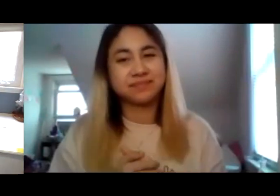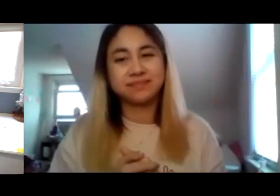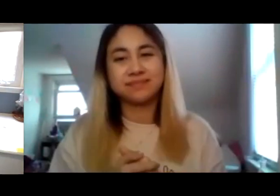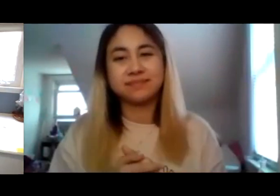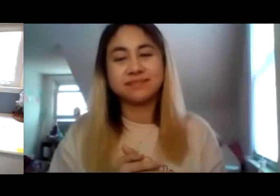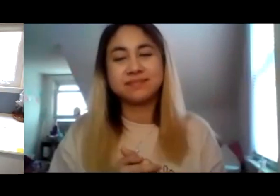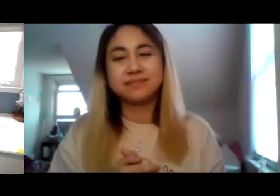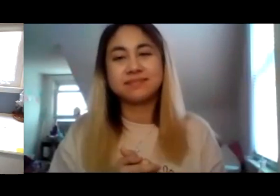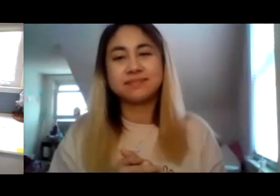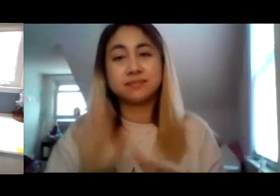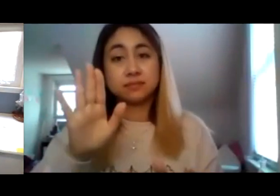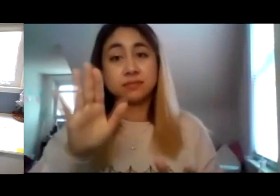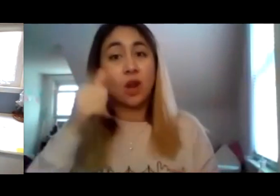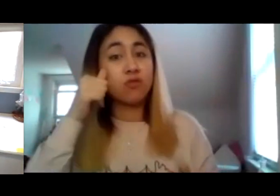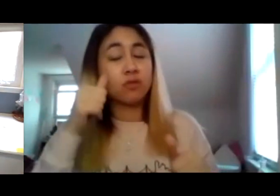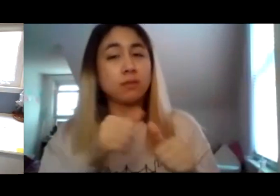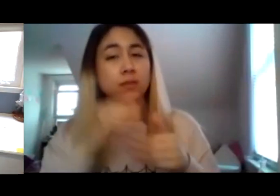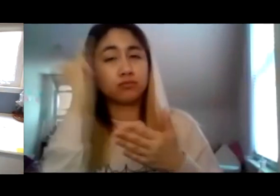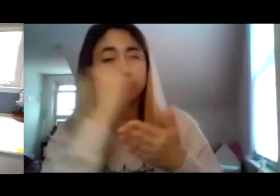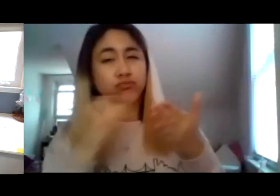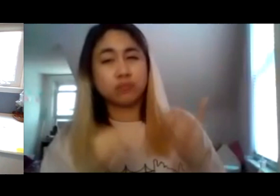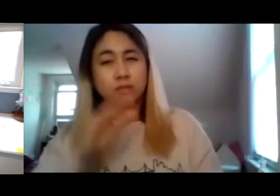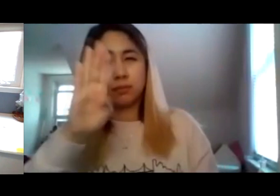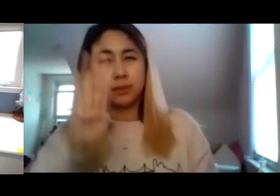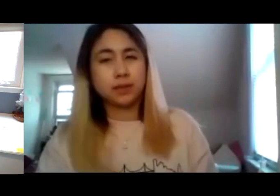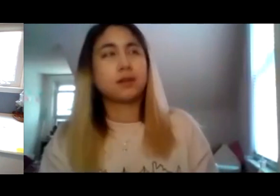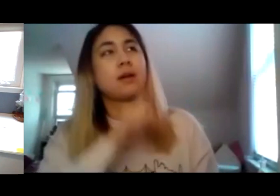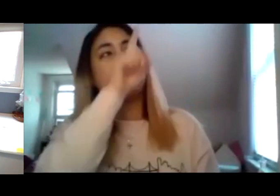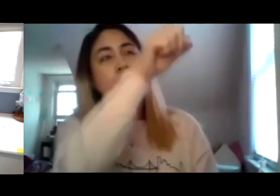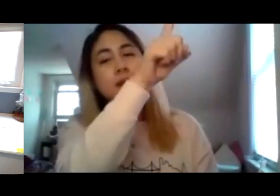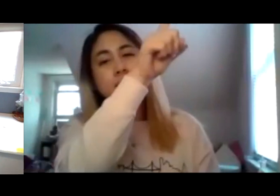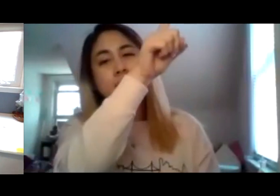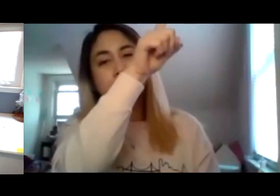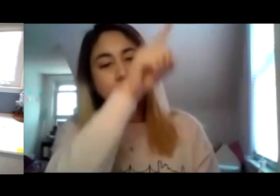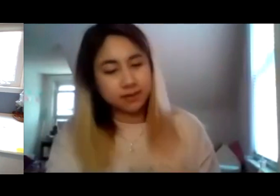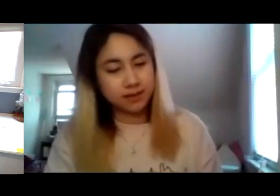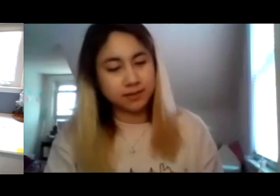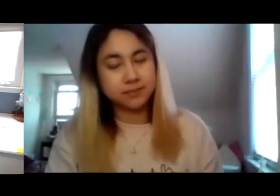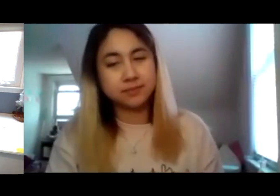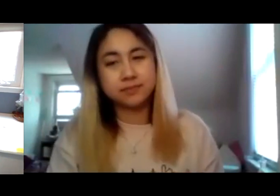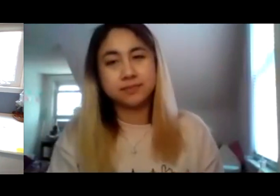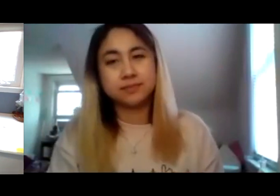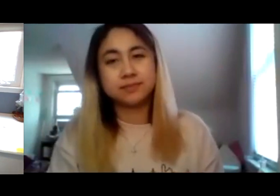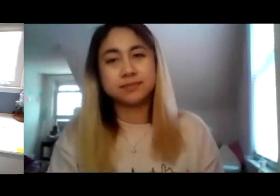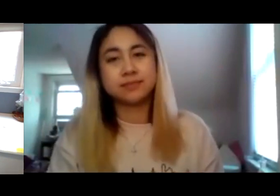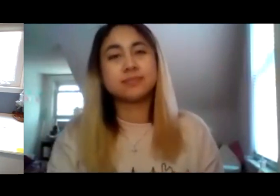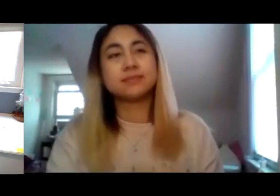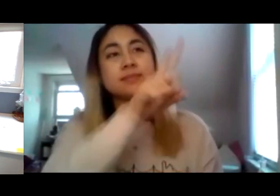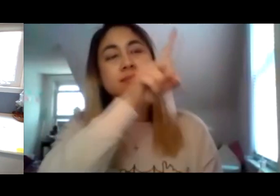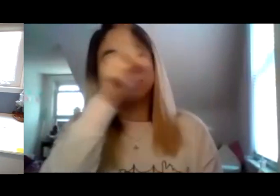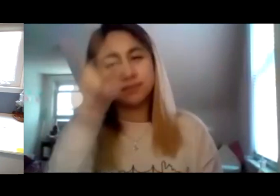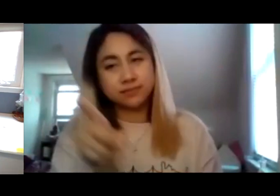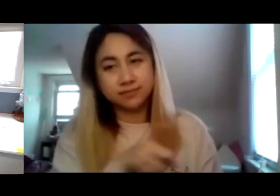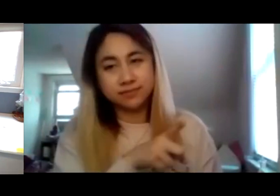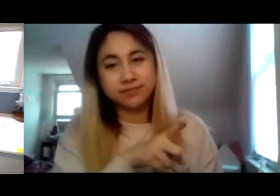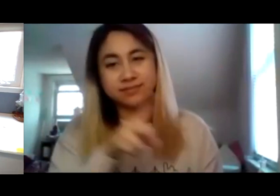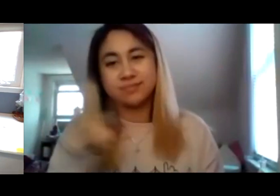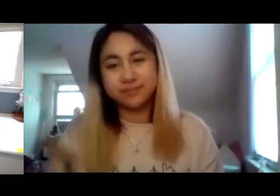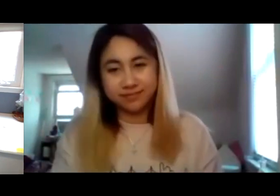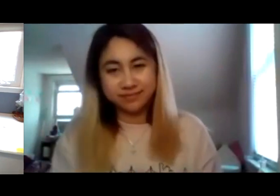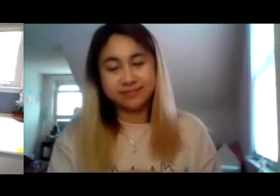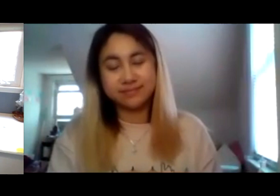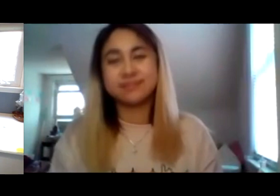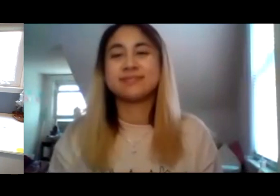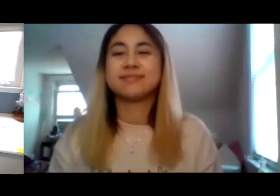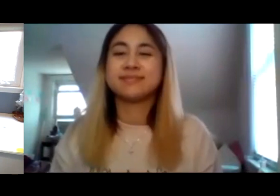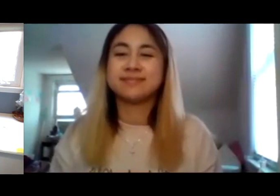And remember, we drew our B, pointing our pointing finger up, and we go down, and we have a little curve and